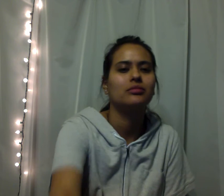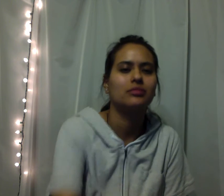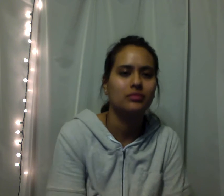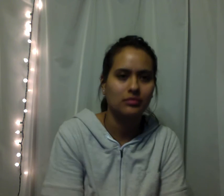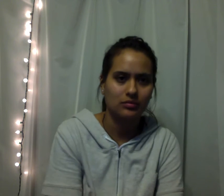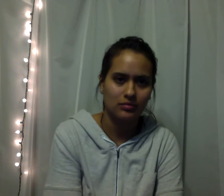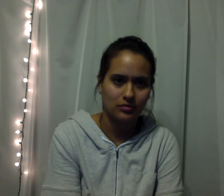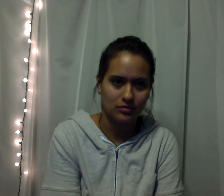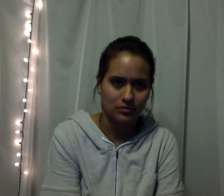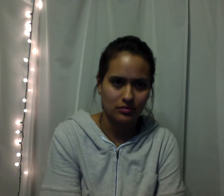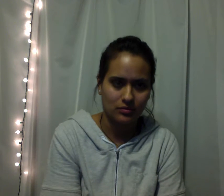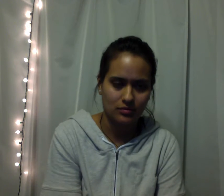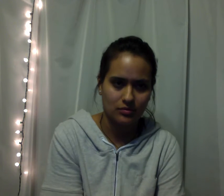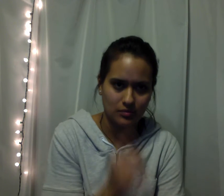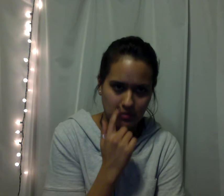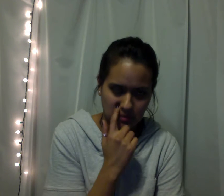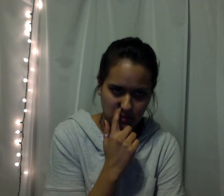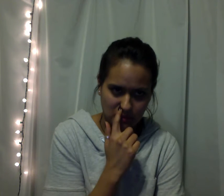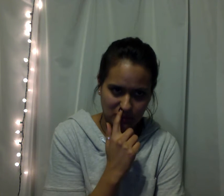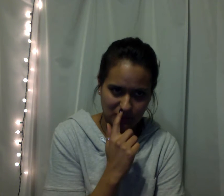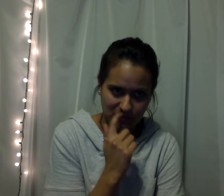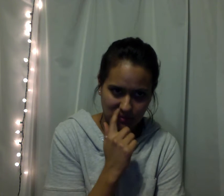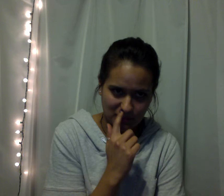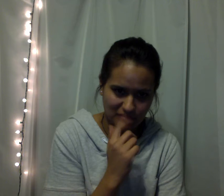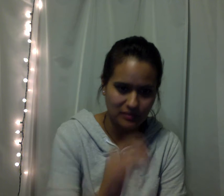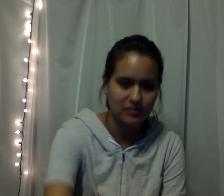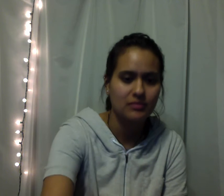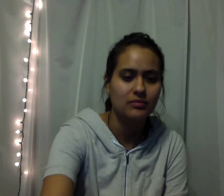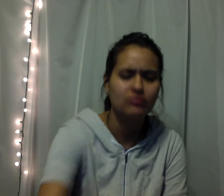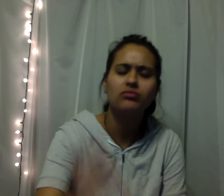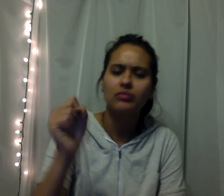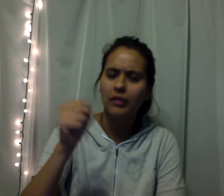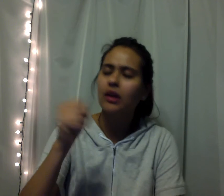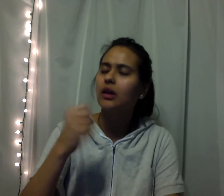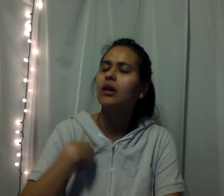Nice and early, and it depends on the